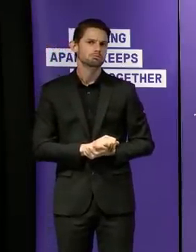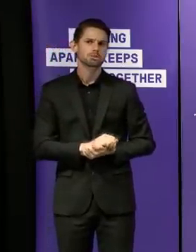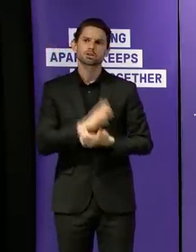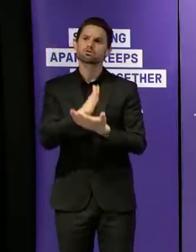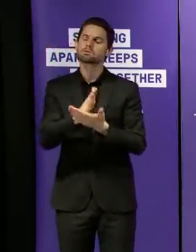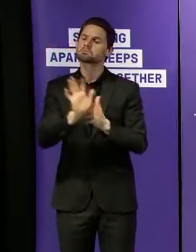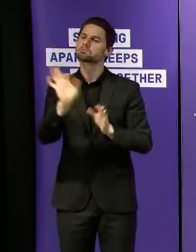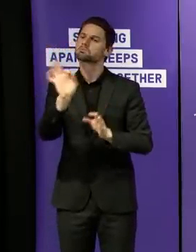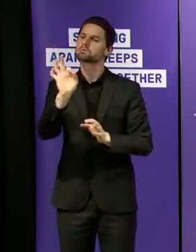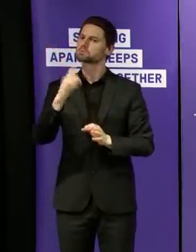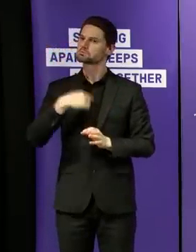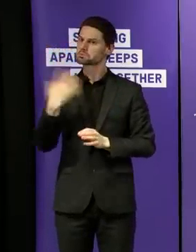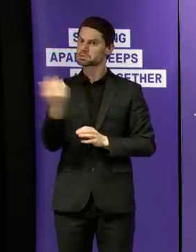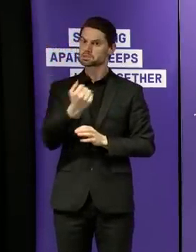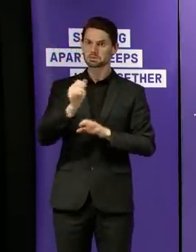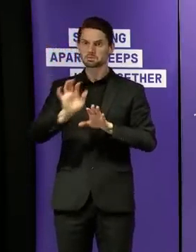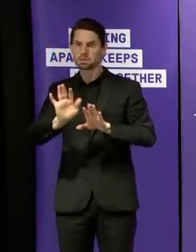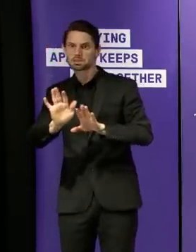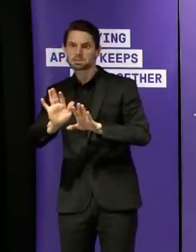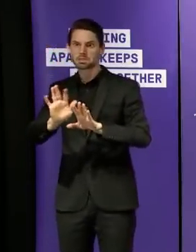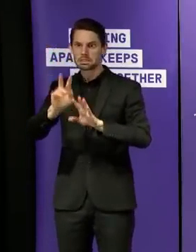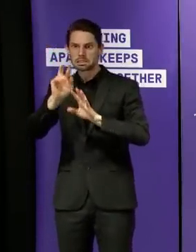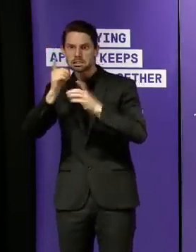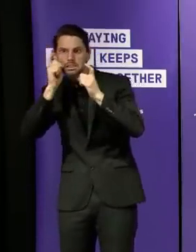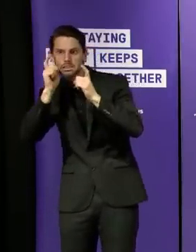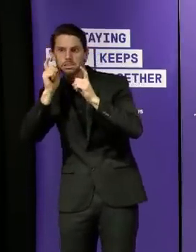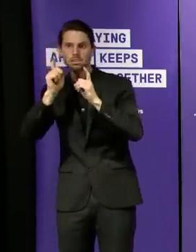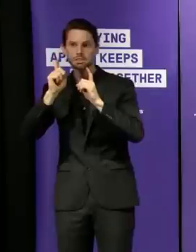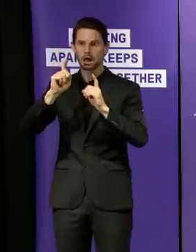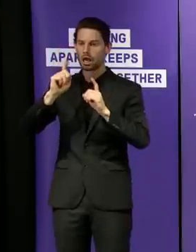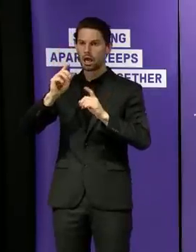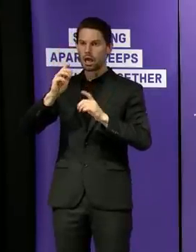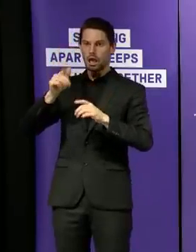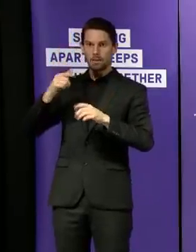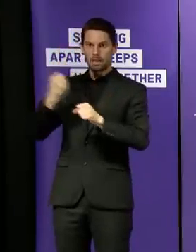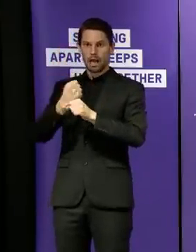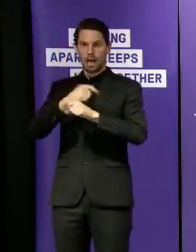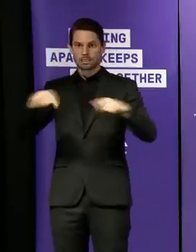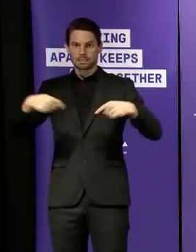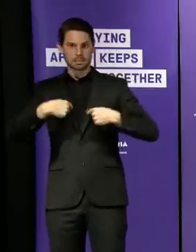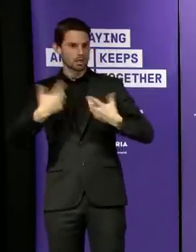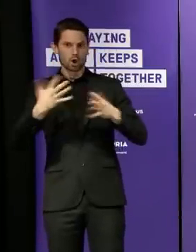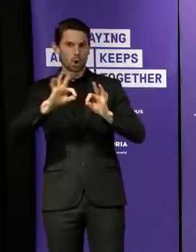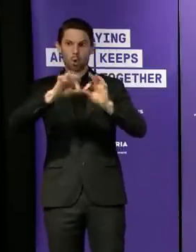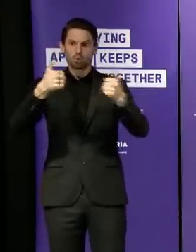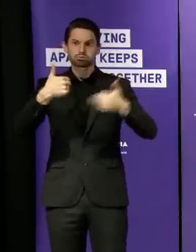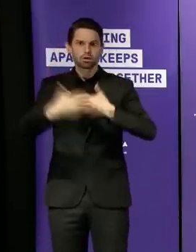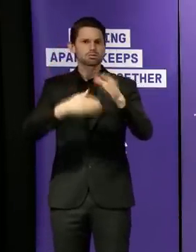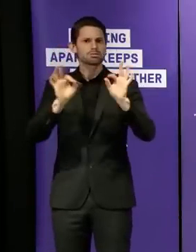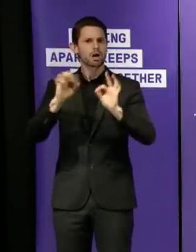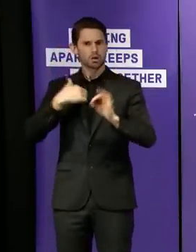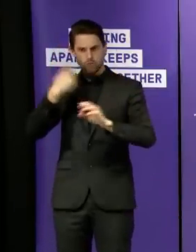not a matter of us having to wait for that. That's not delaying these decisions. It's not influencing these decisions. It just means that we'll have